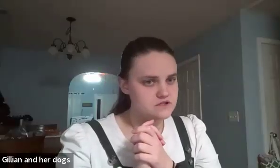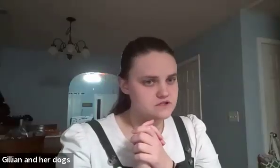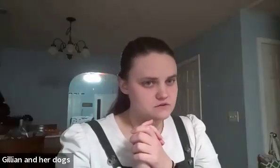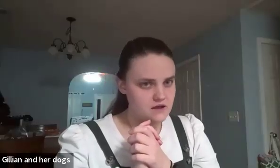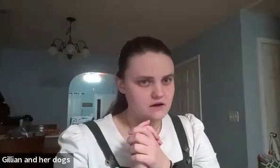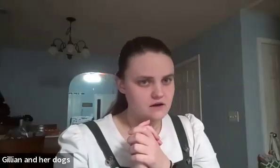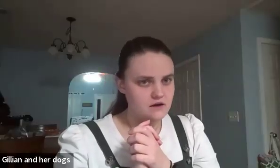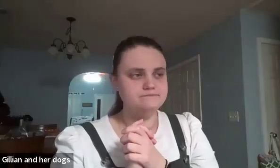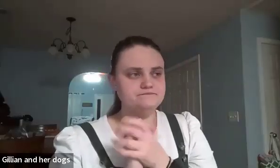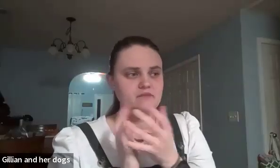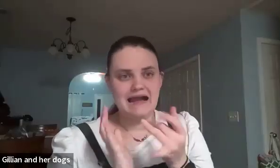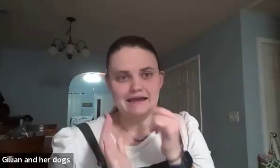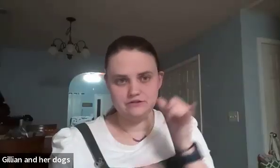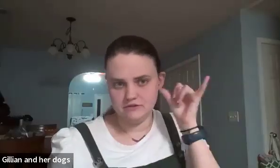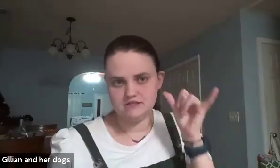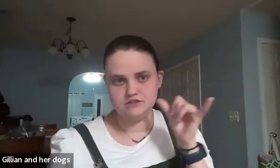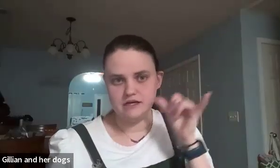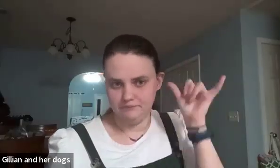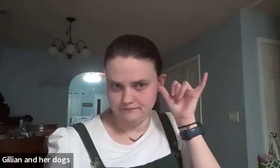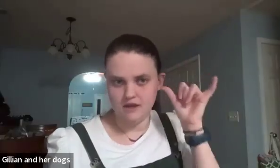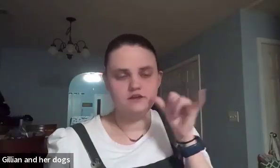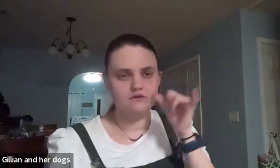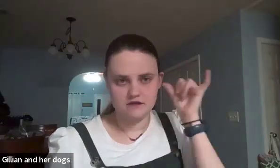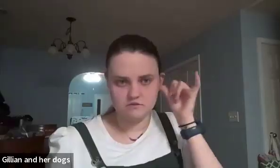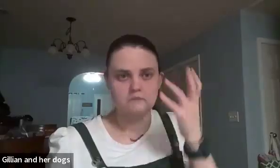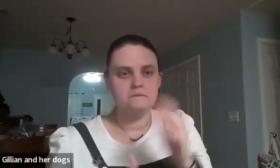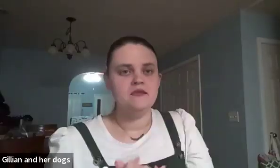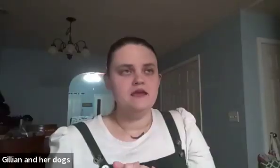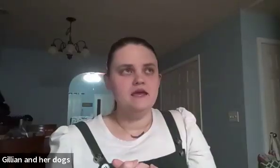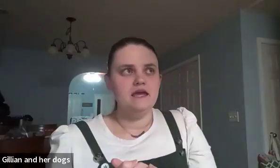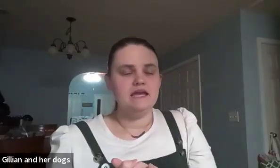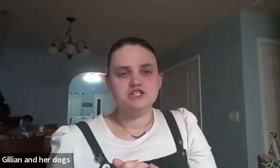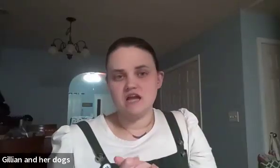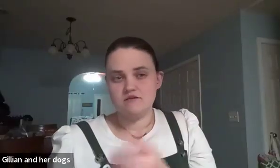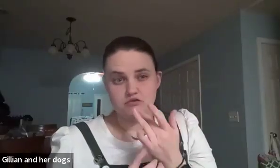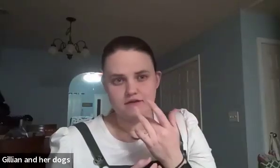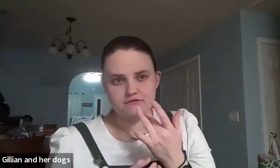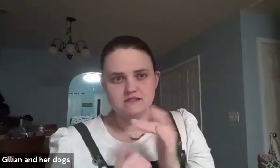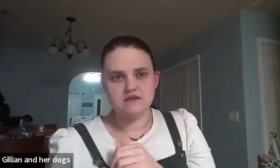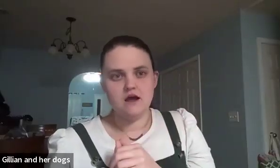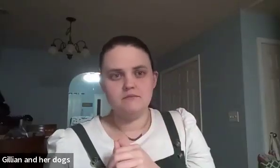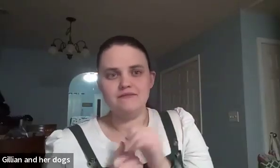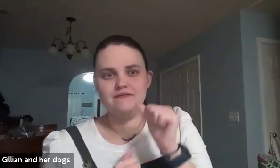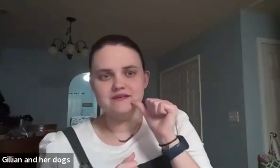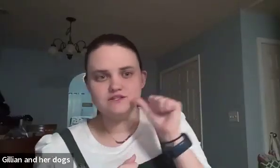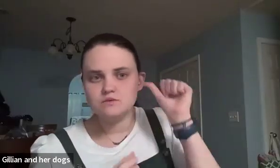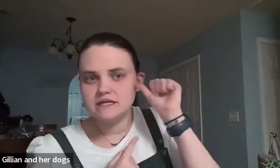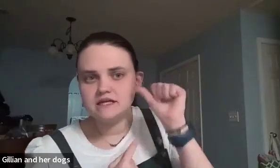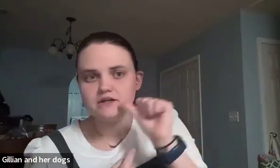with doing that. I do yesterday. I do that as well. It's just kind of a preference. This one